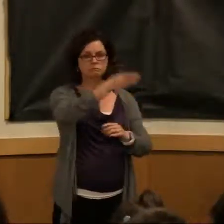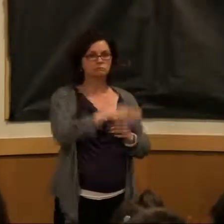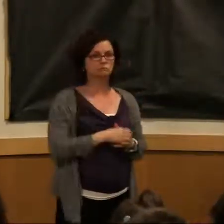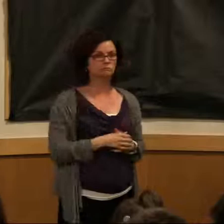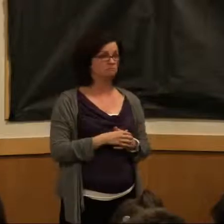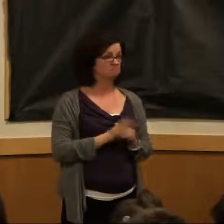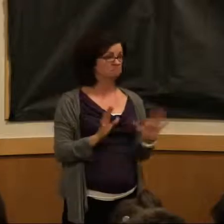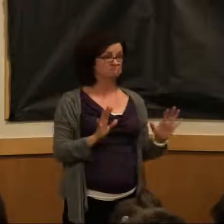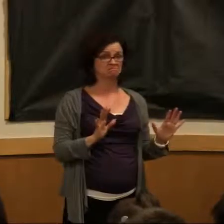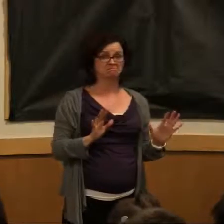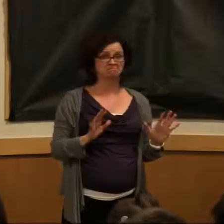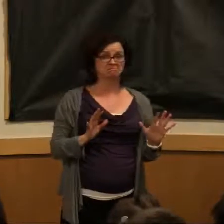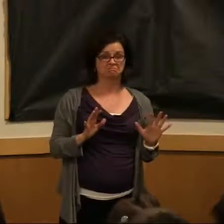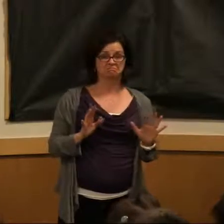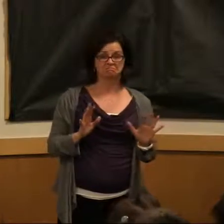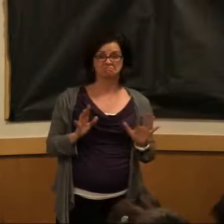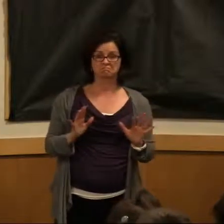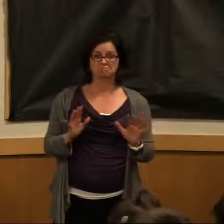No?